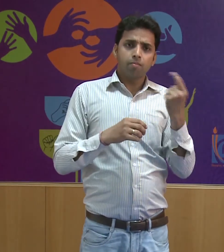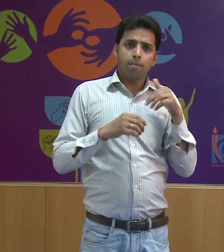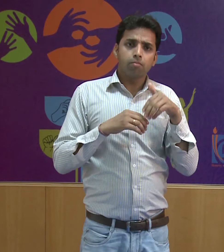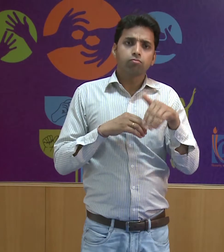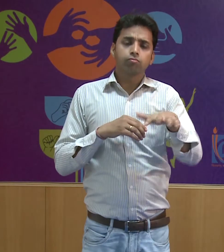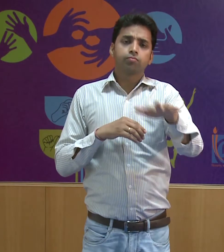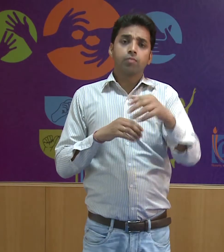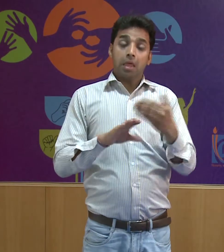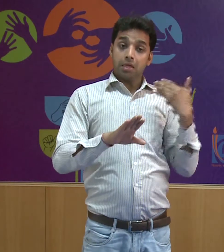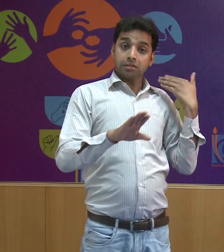since independence.